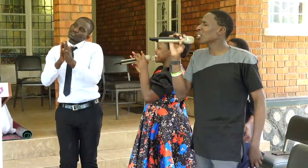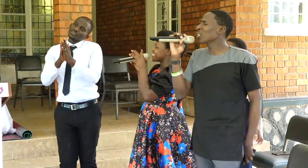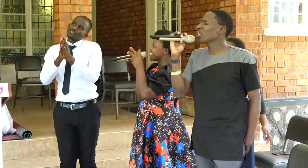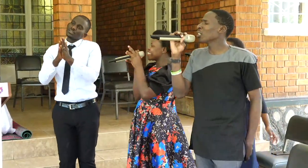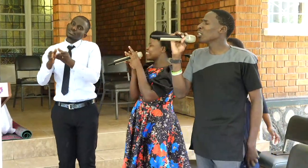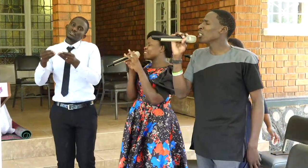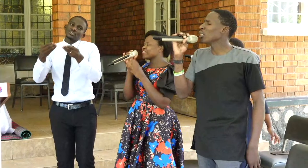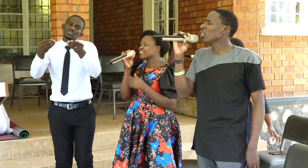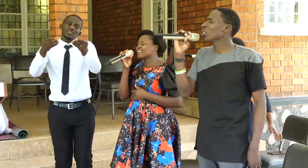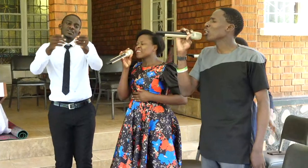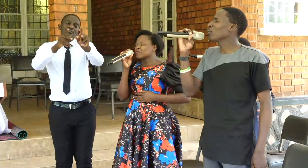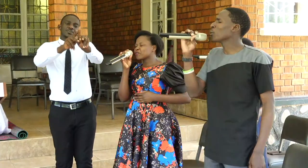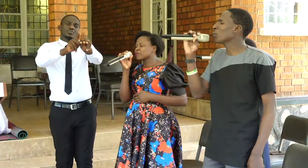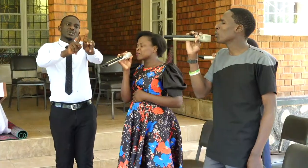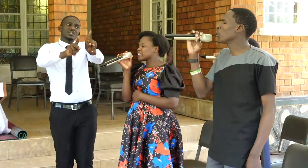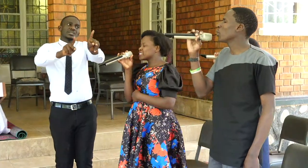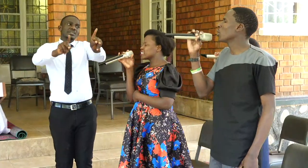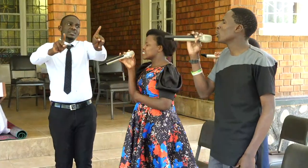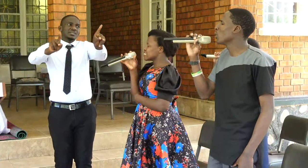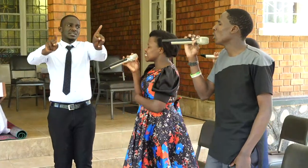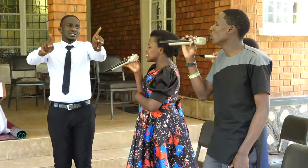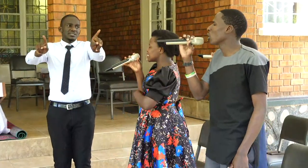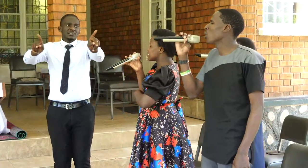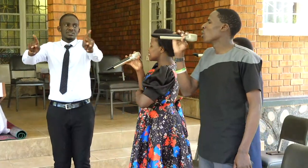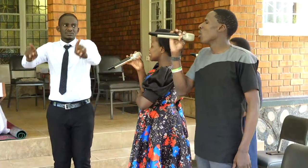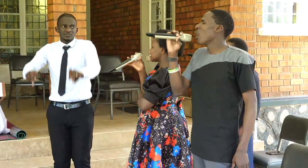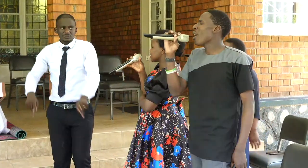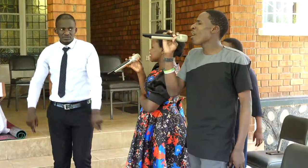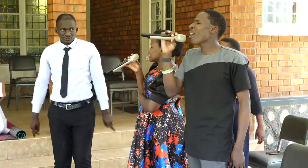and give you